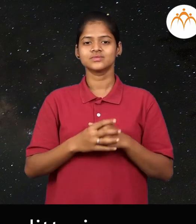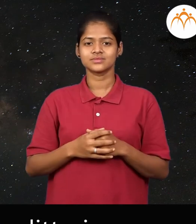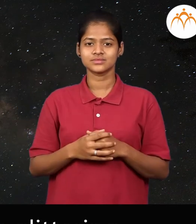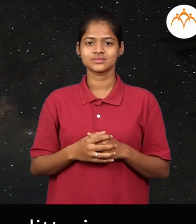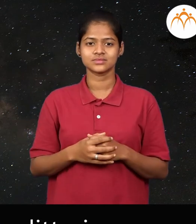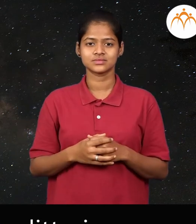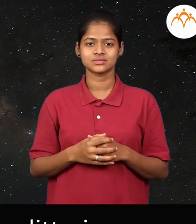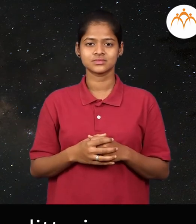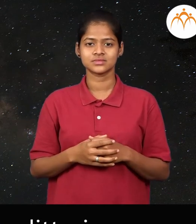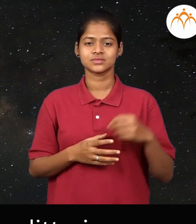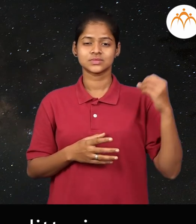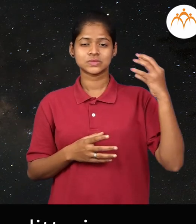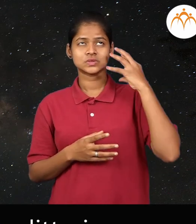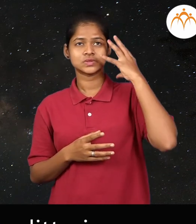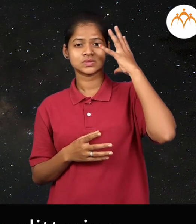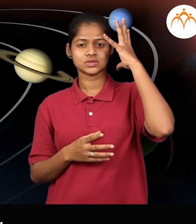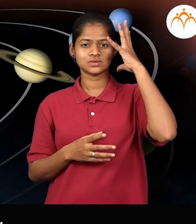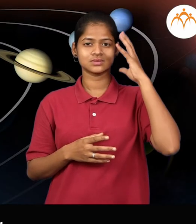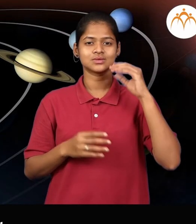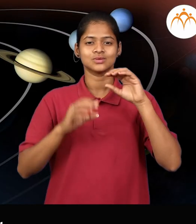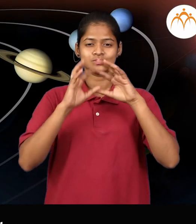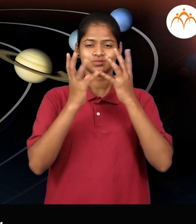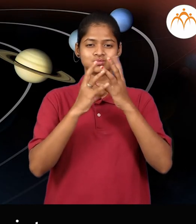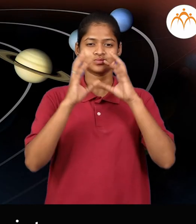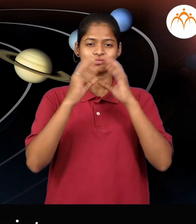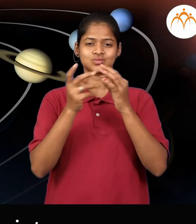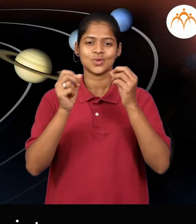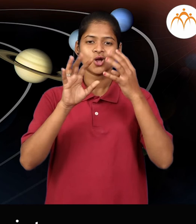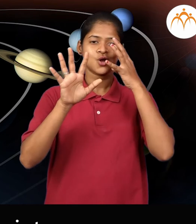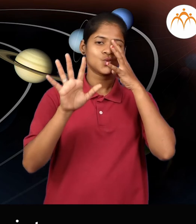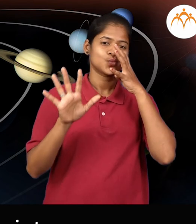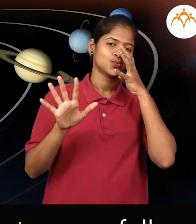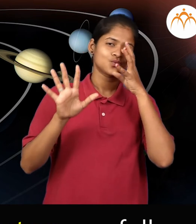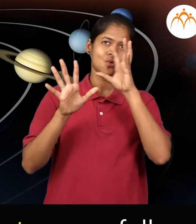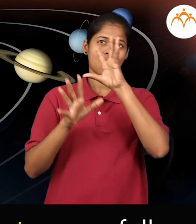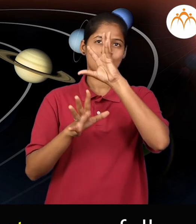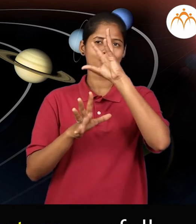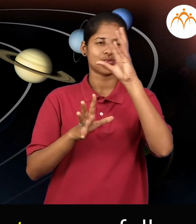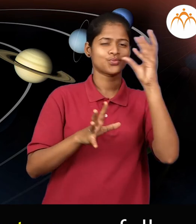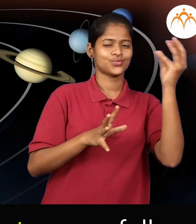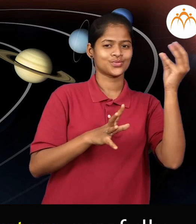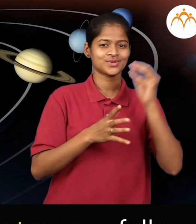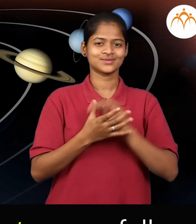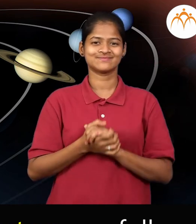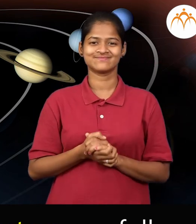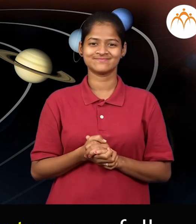see the stars glittering. Solar system. Look at the picture showing the solar system carefully.